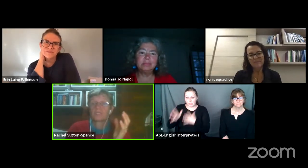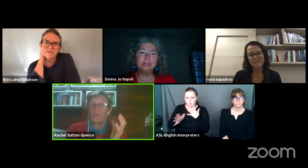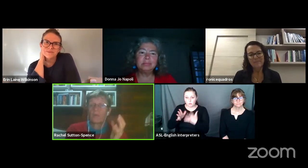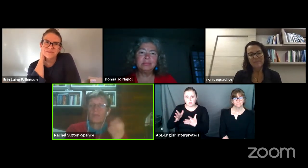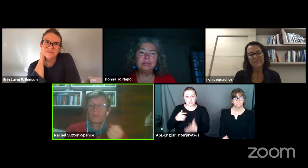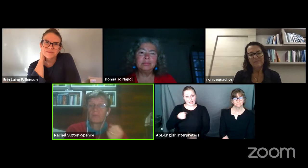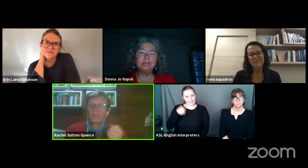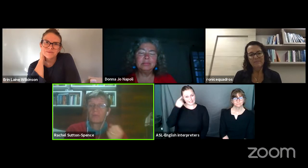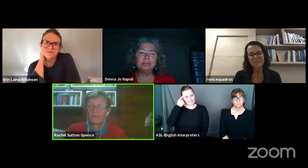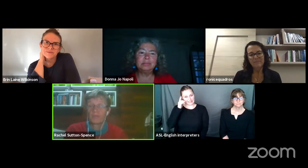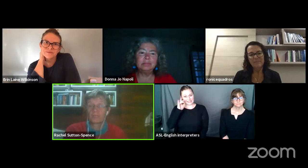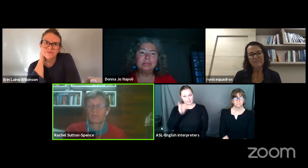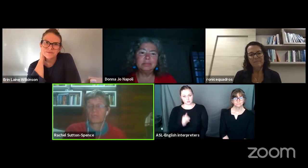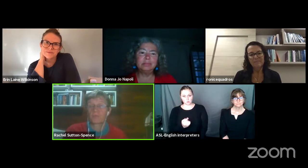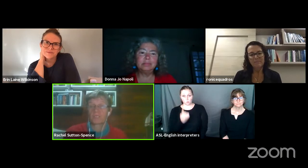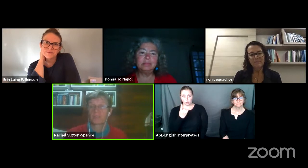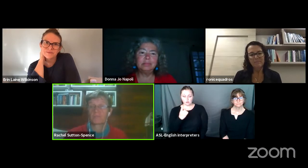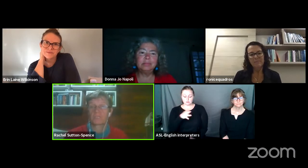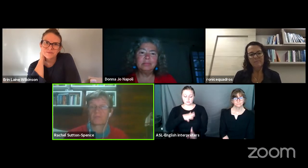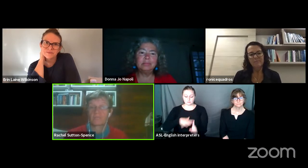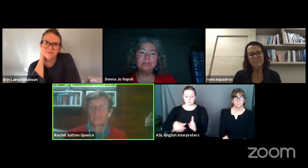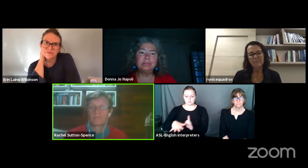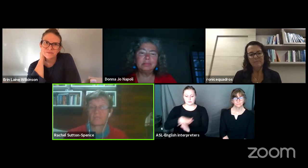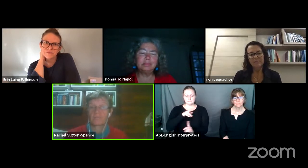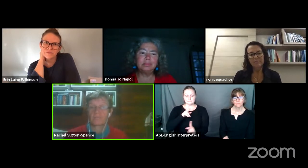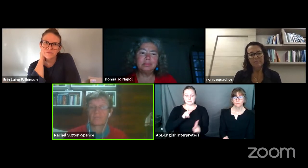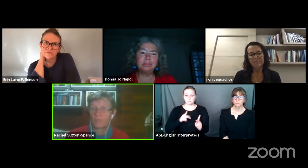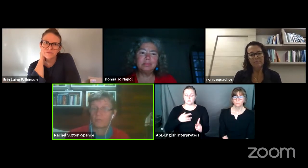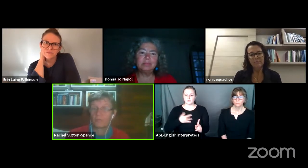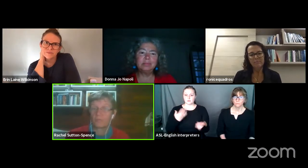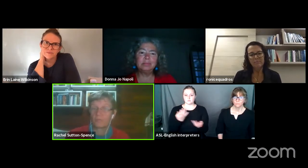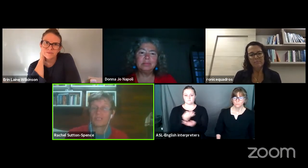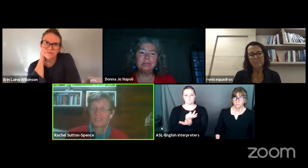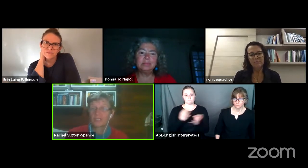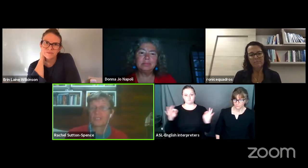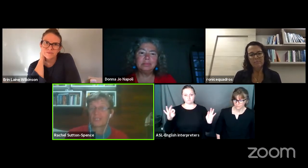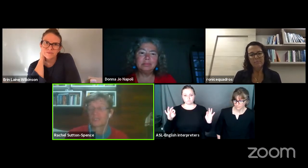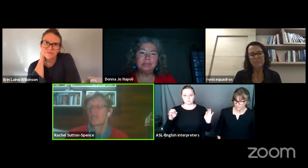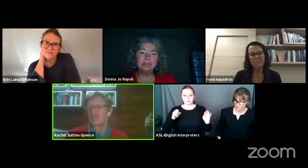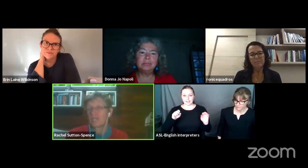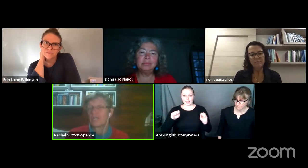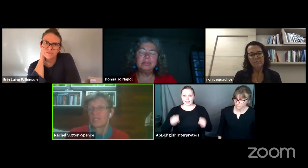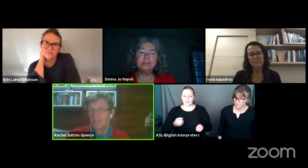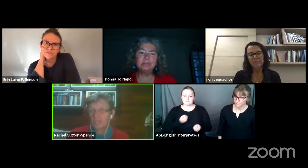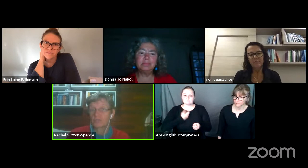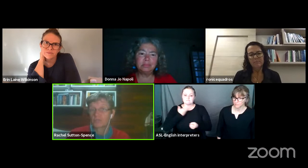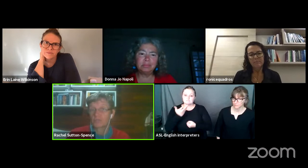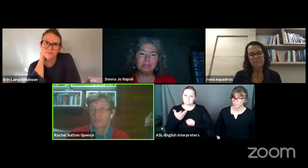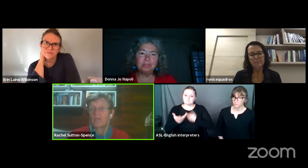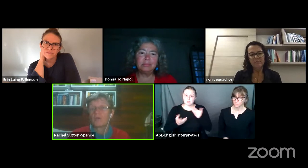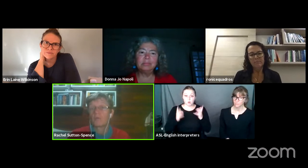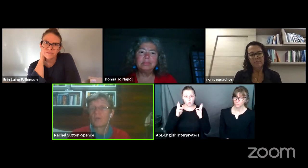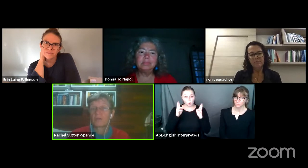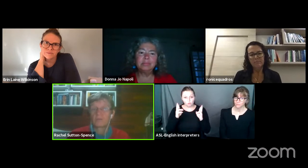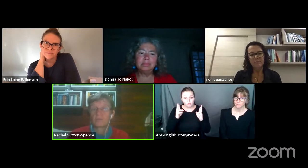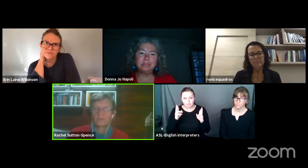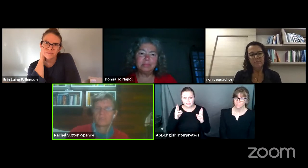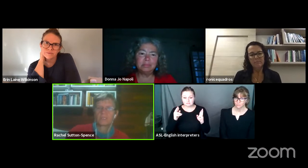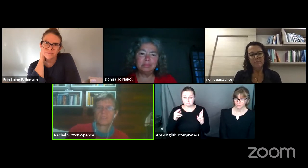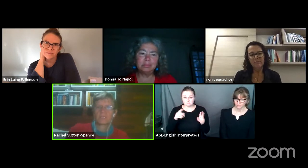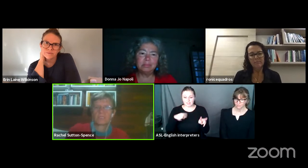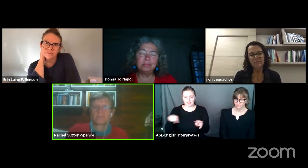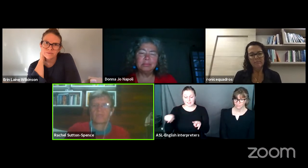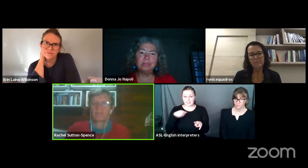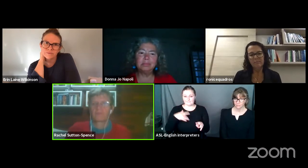place where people are free to express themselves in what I hope would be seen as a natural way, where there